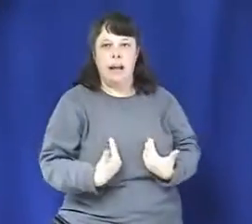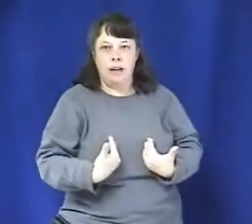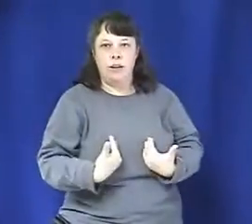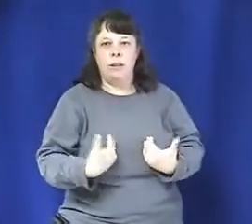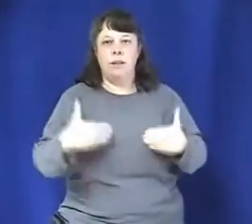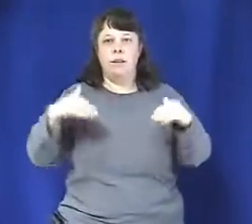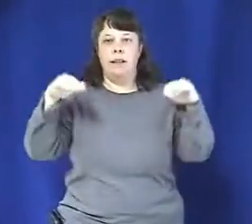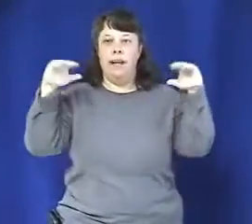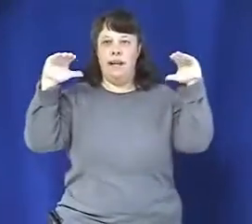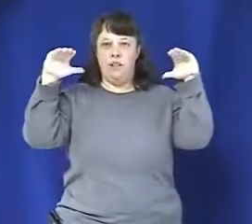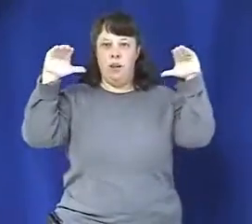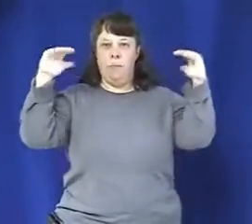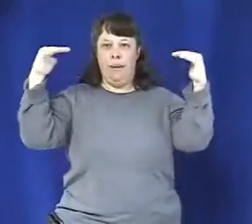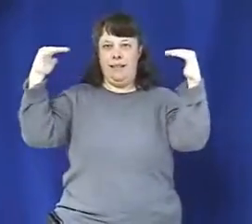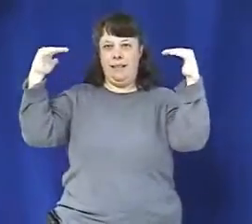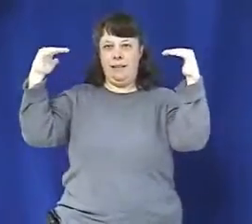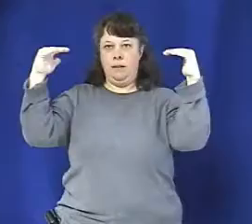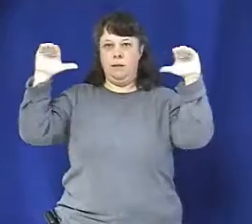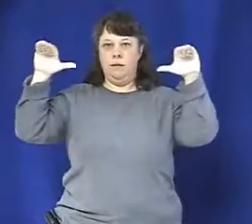Tired. The hands are bent.